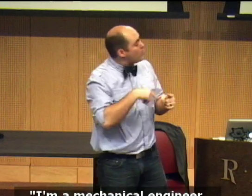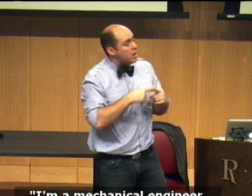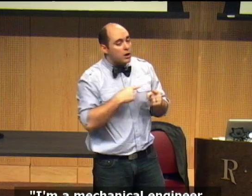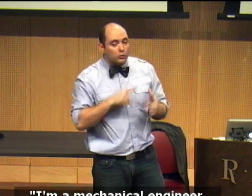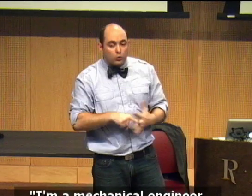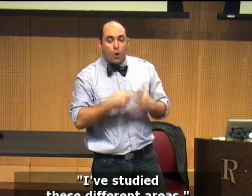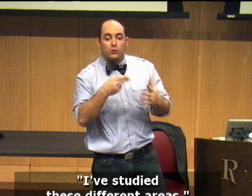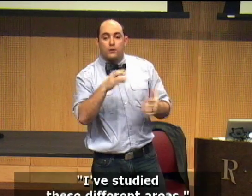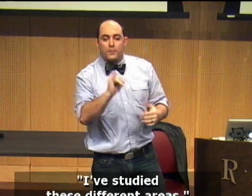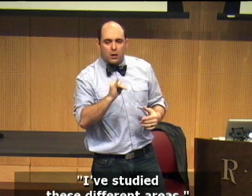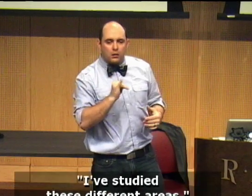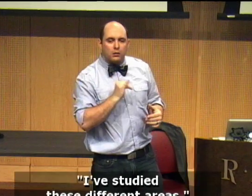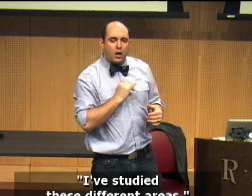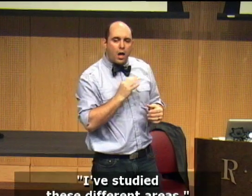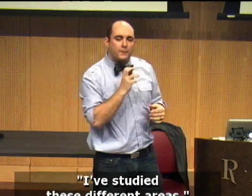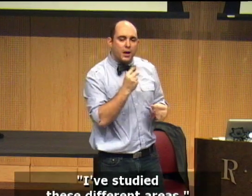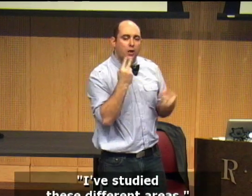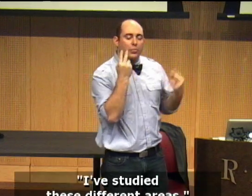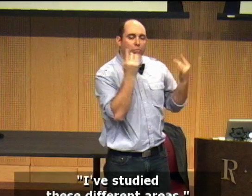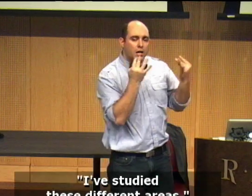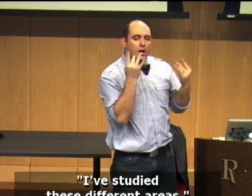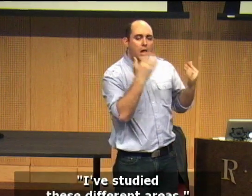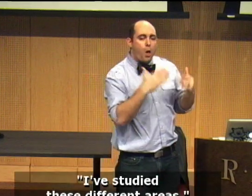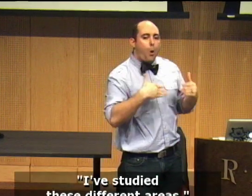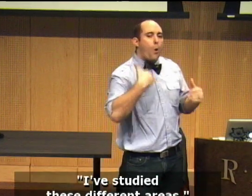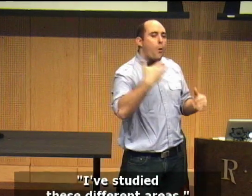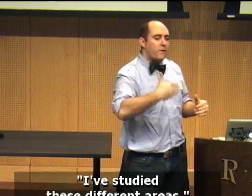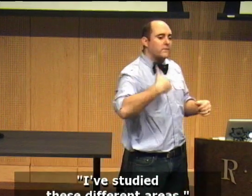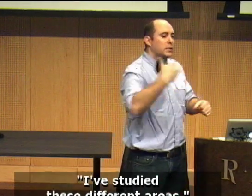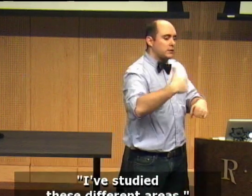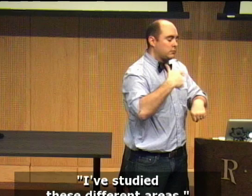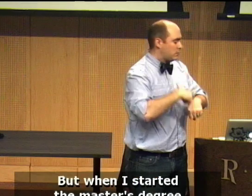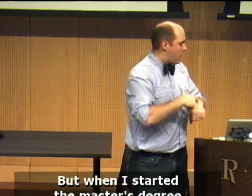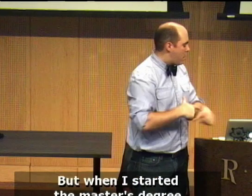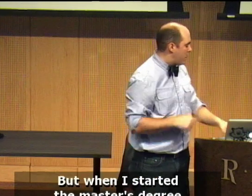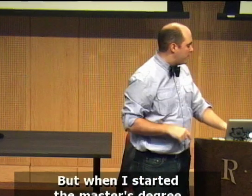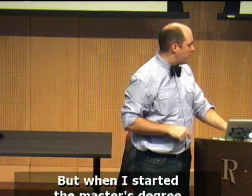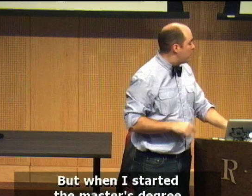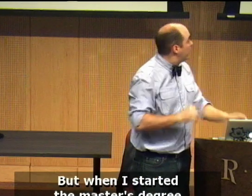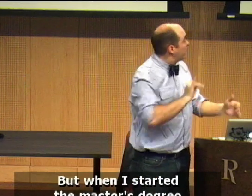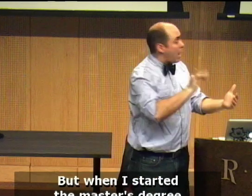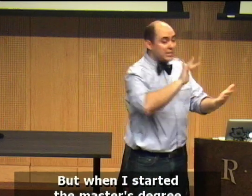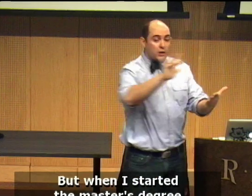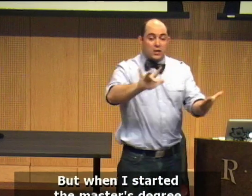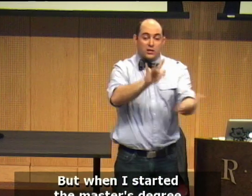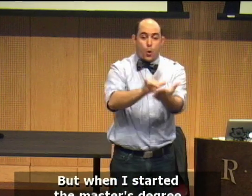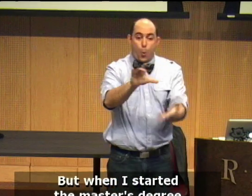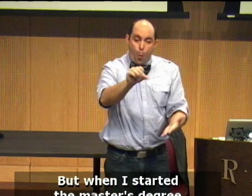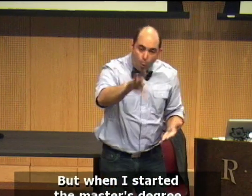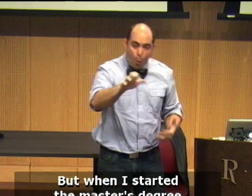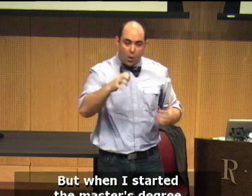engineer. I've studied these different areas. But when I started the master's degree